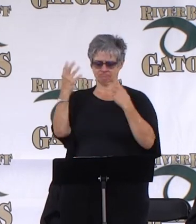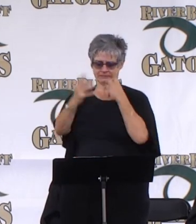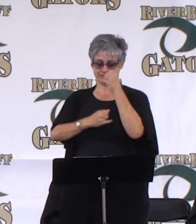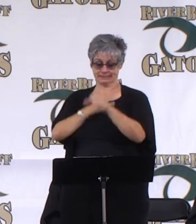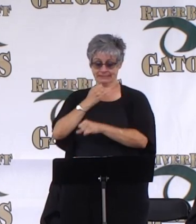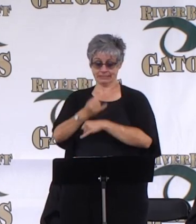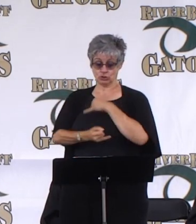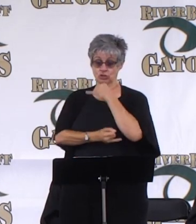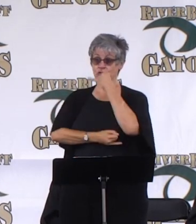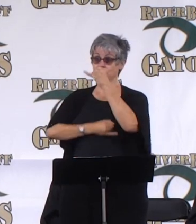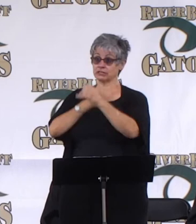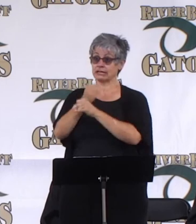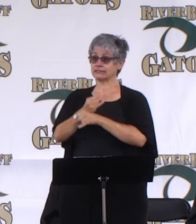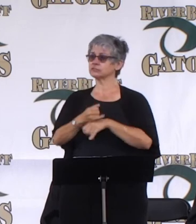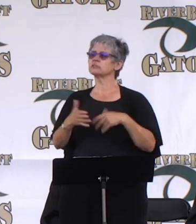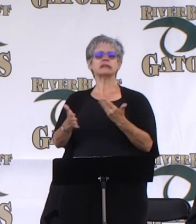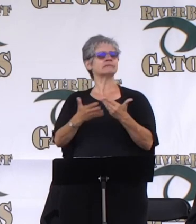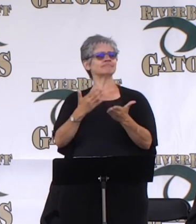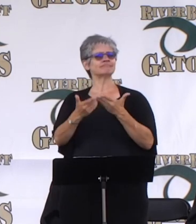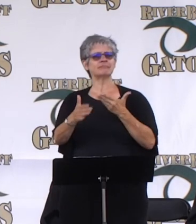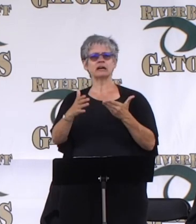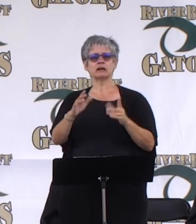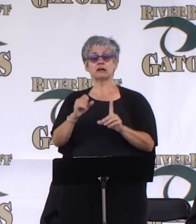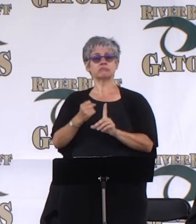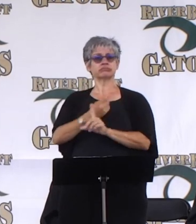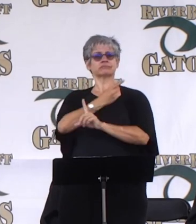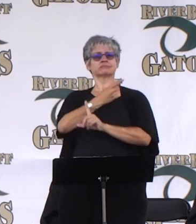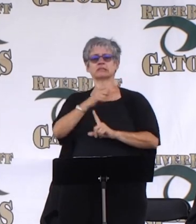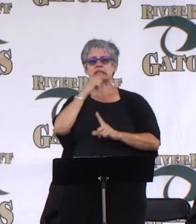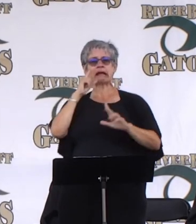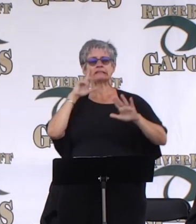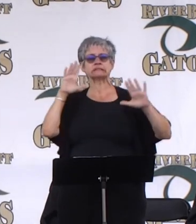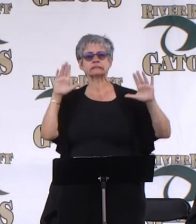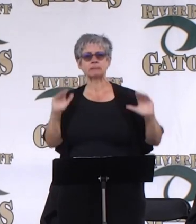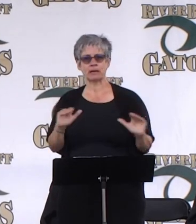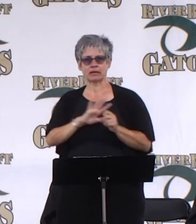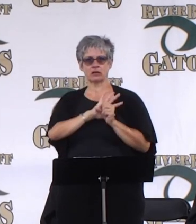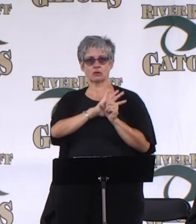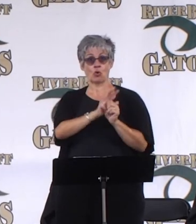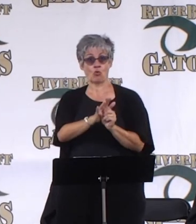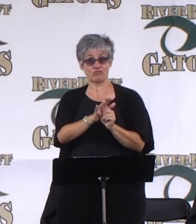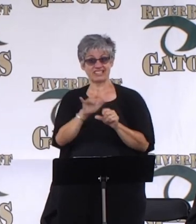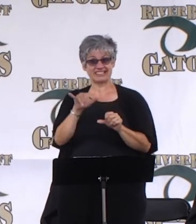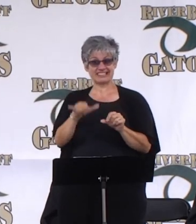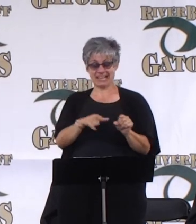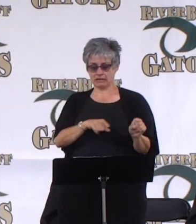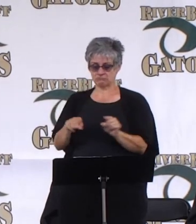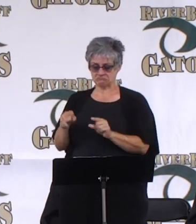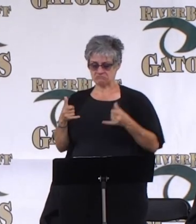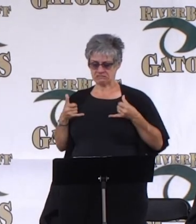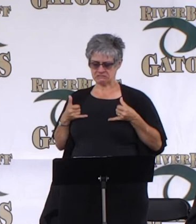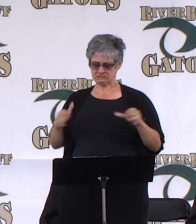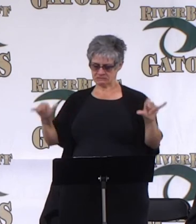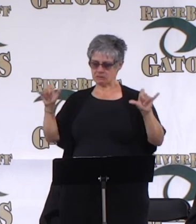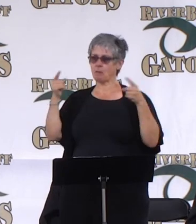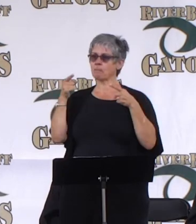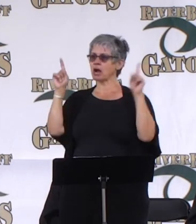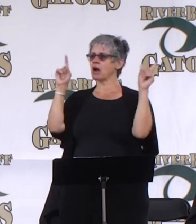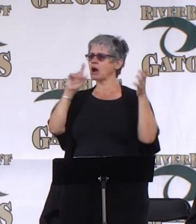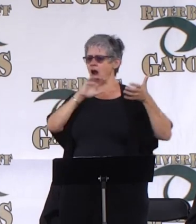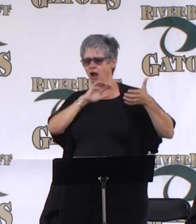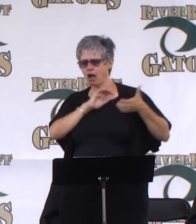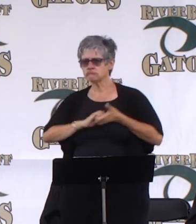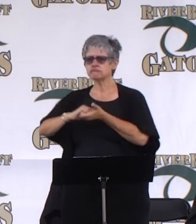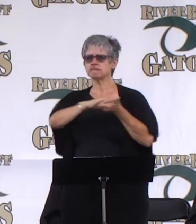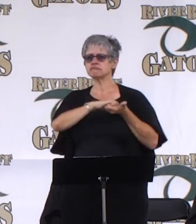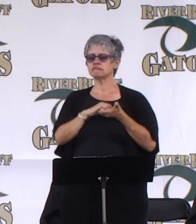us. We continued to work hard, get smart, and do good. The pandemic united us and made us a force to be reckoned